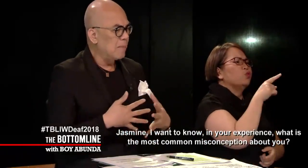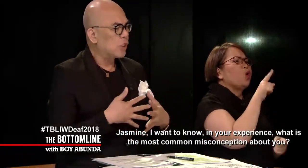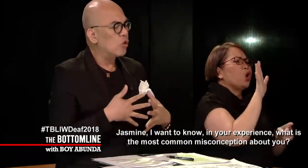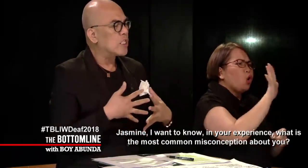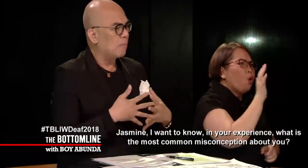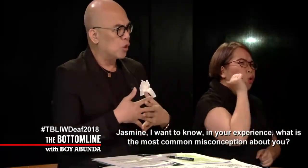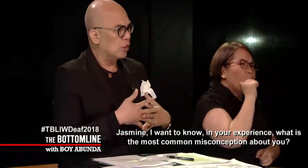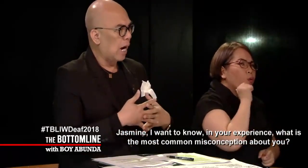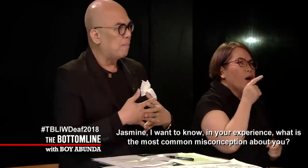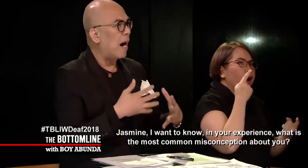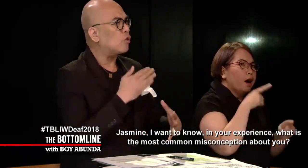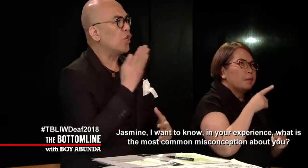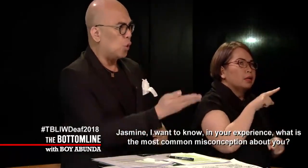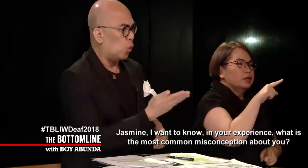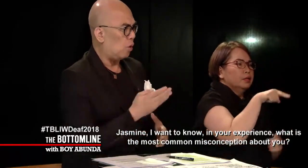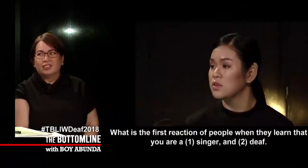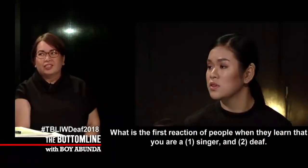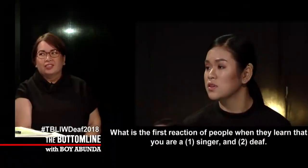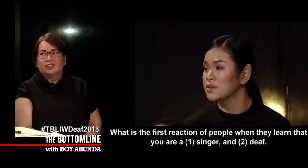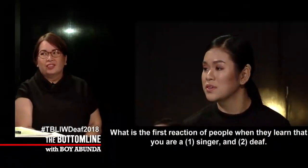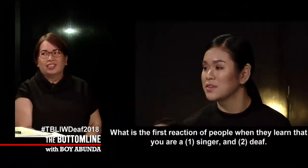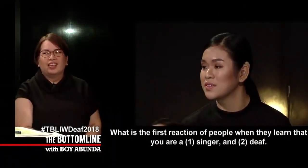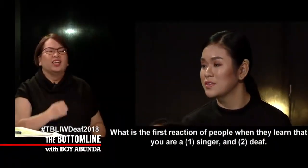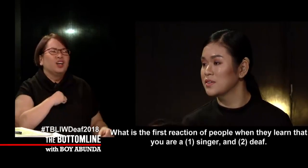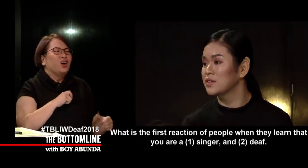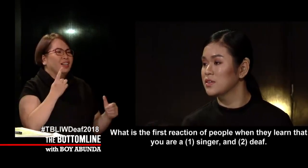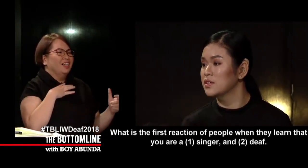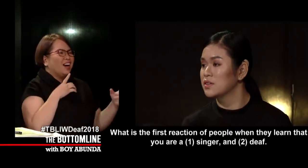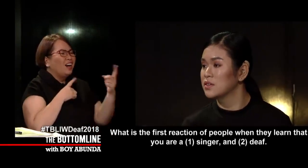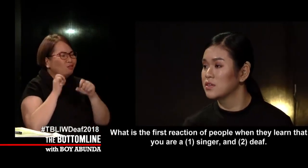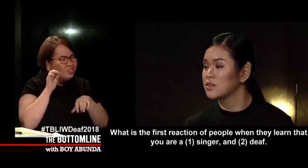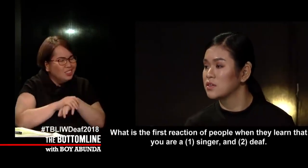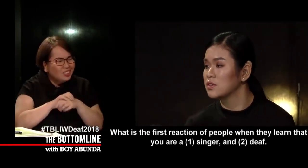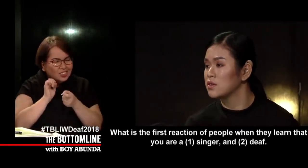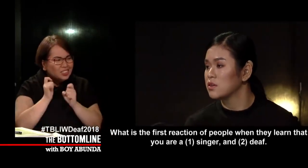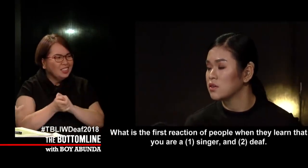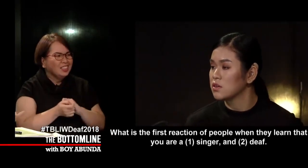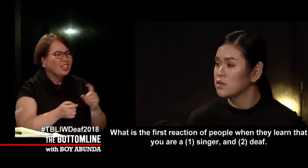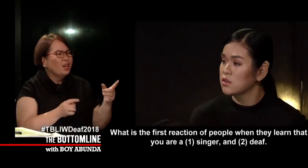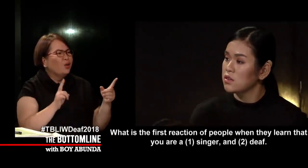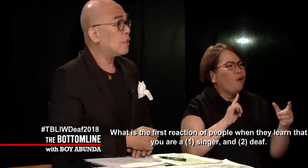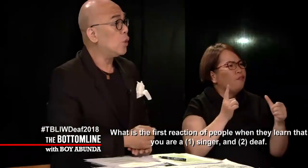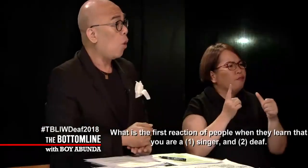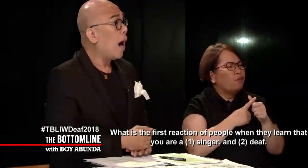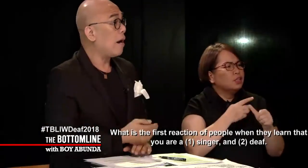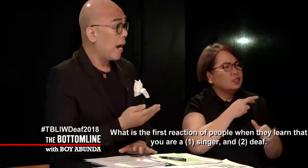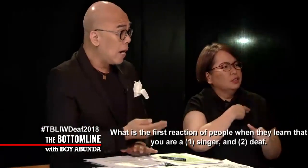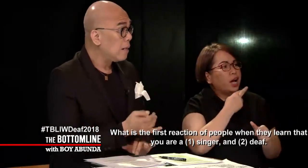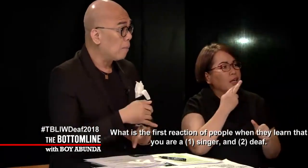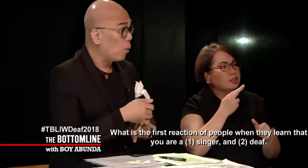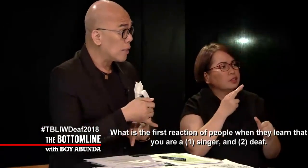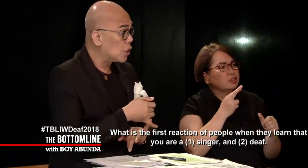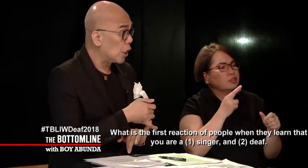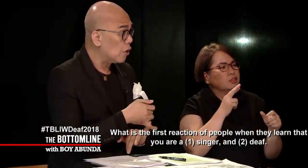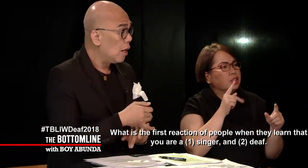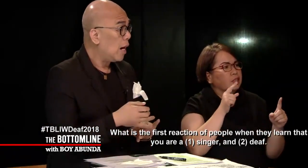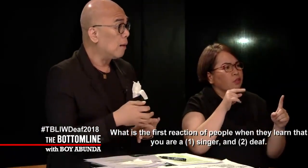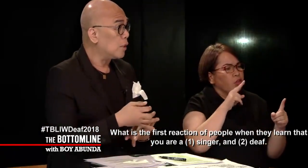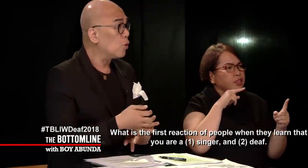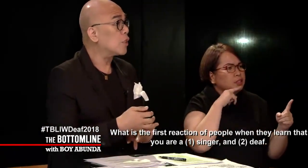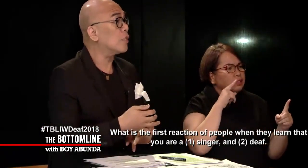na misconception about you? What is the first reaction of people when they learn that you are number one,